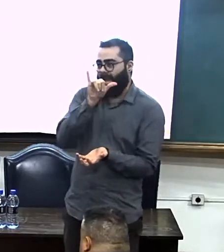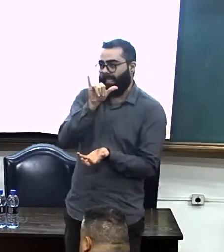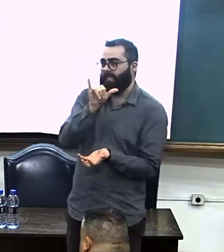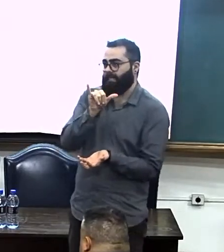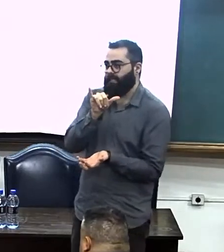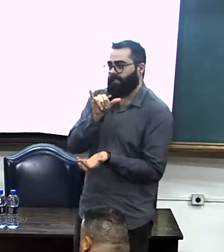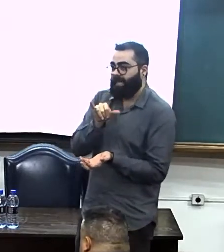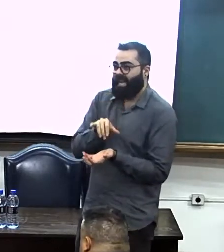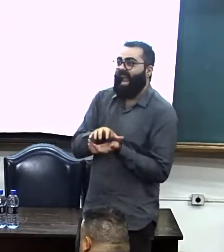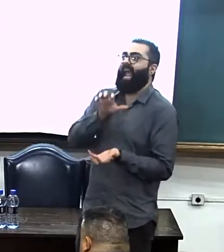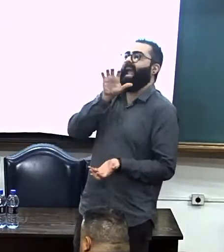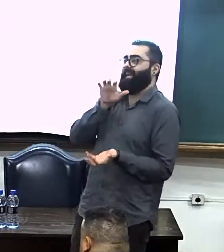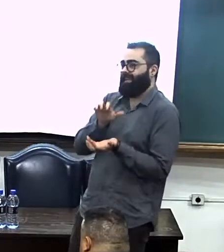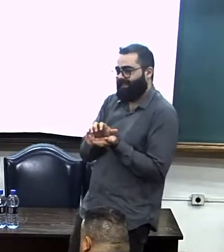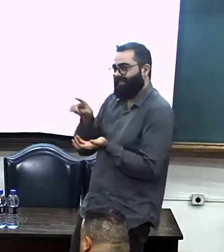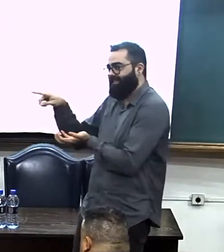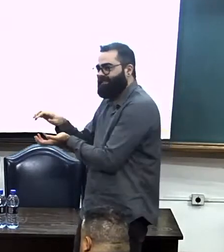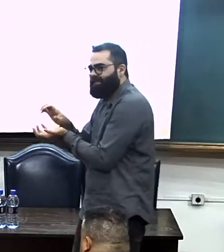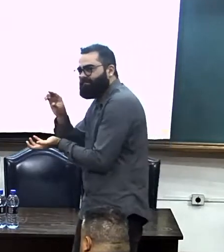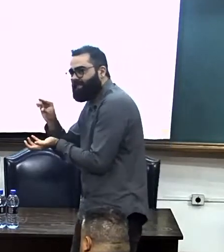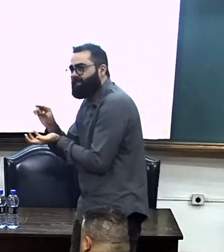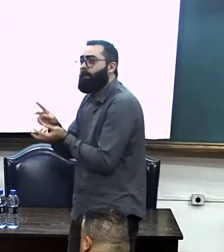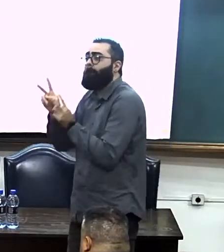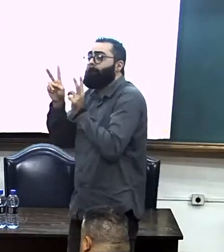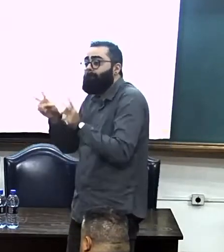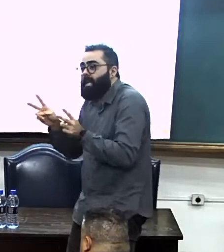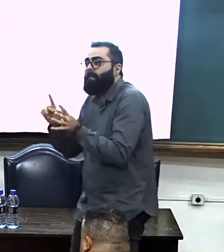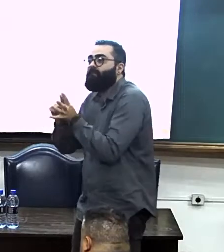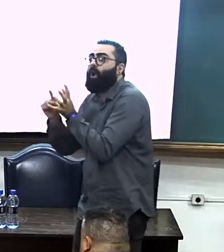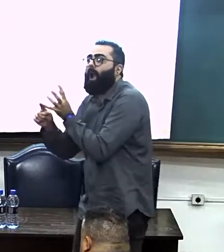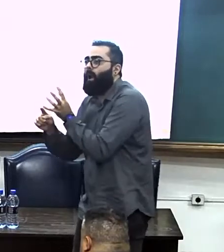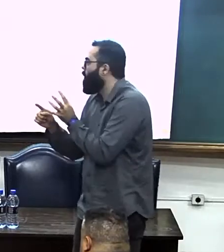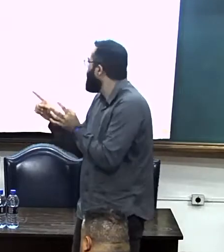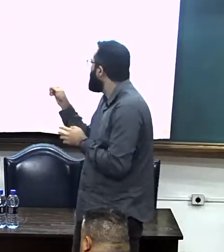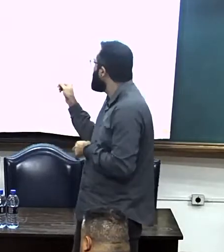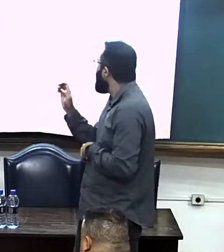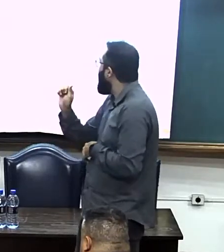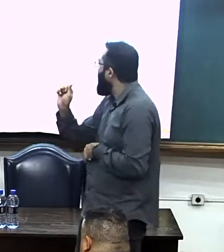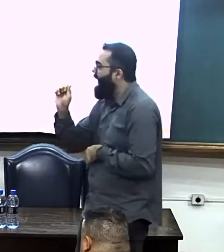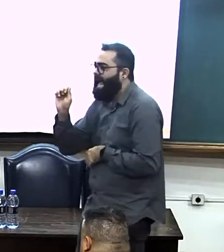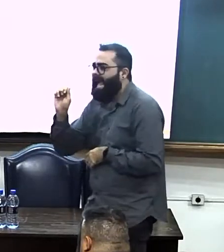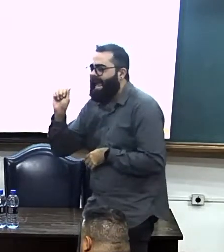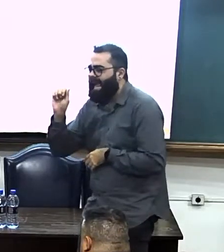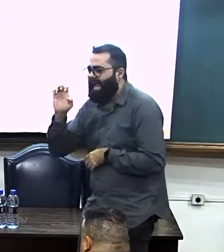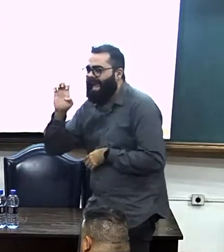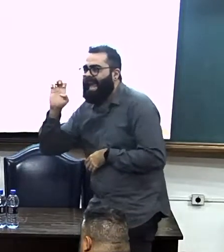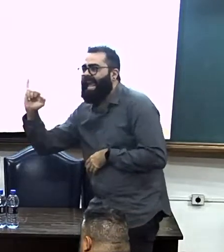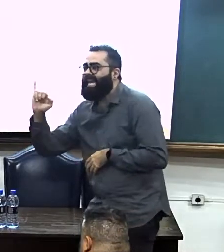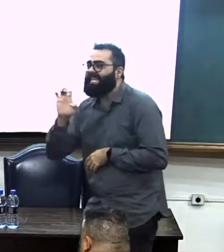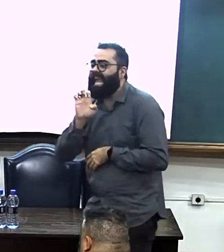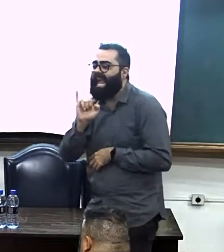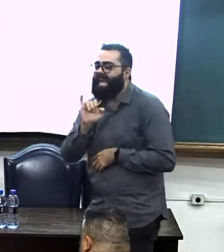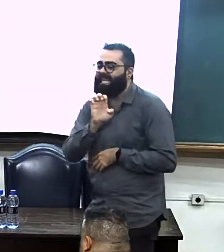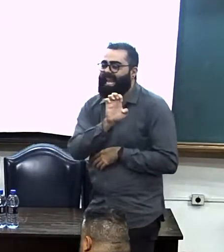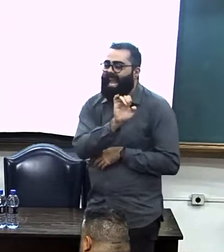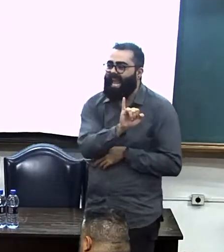da mandíbula. E, nesse caso, para a sentença oferecida, I gave dates to K today,